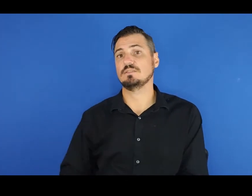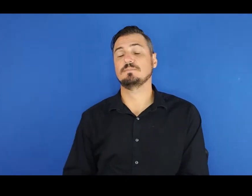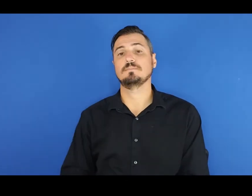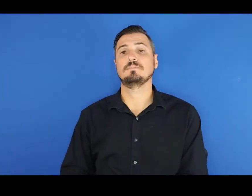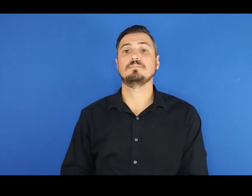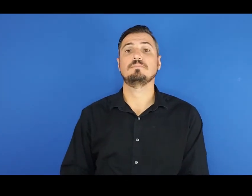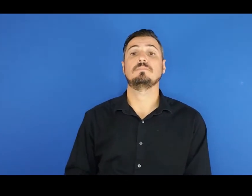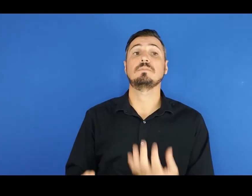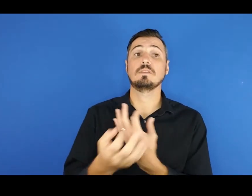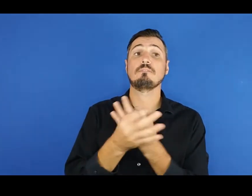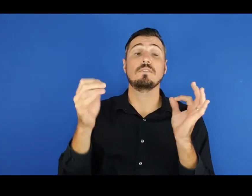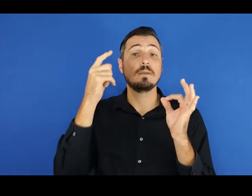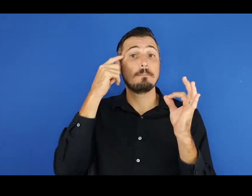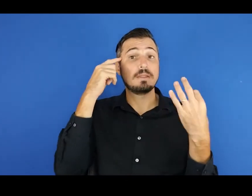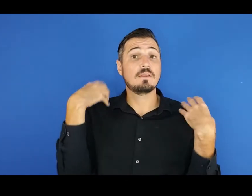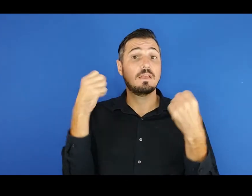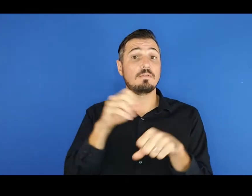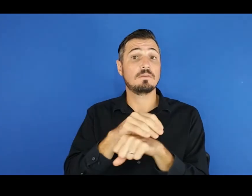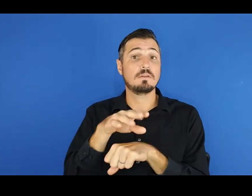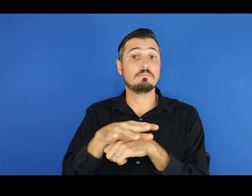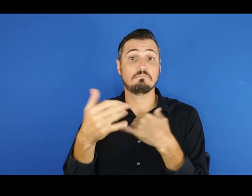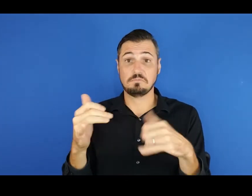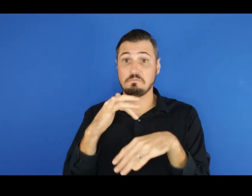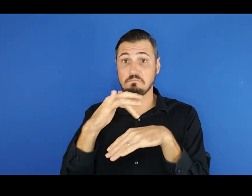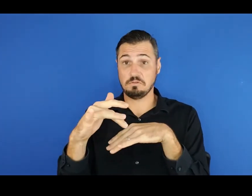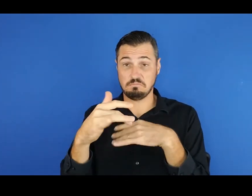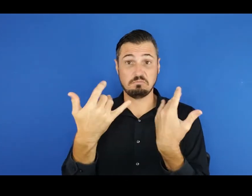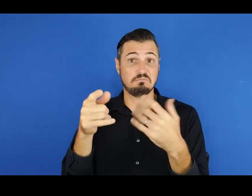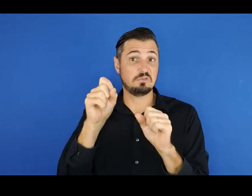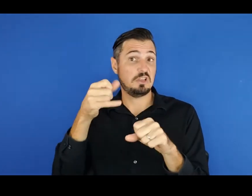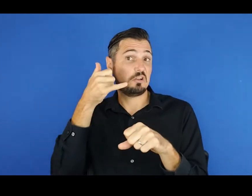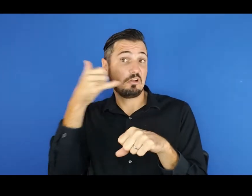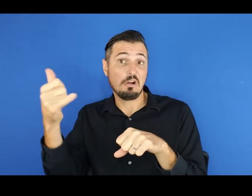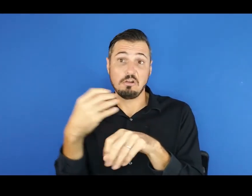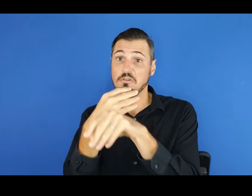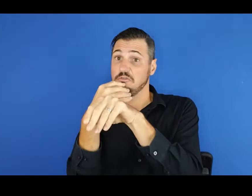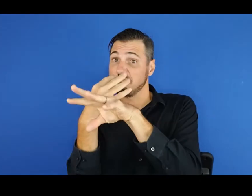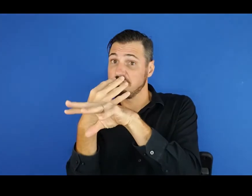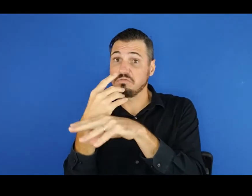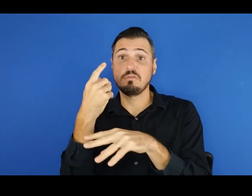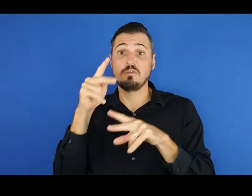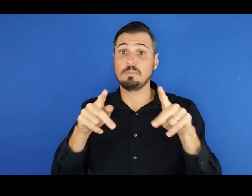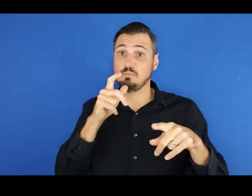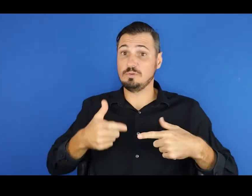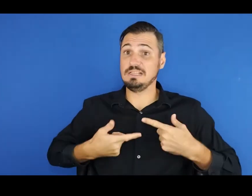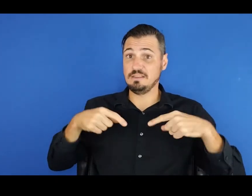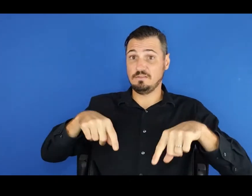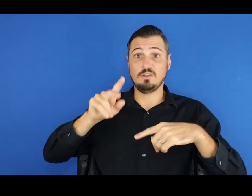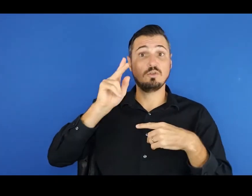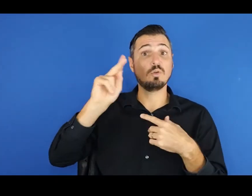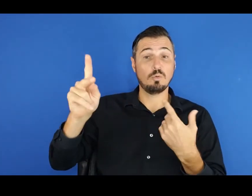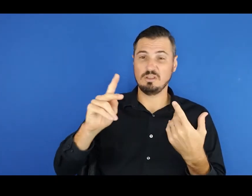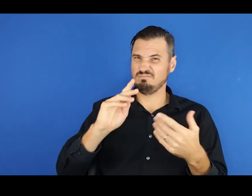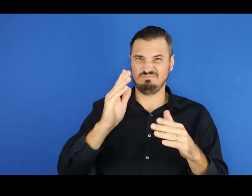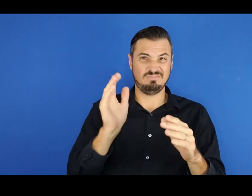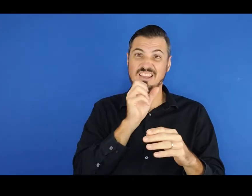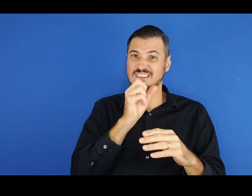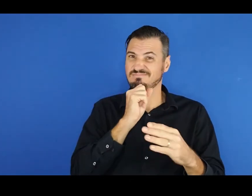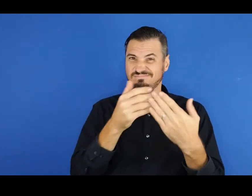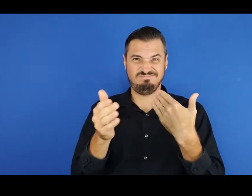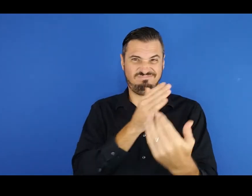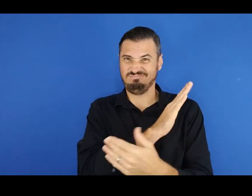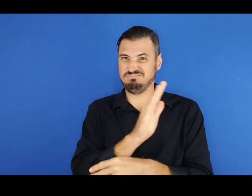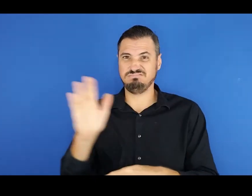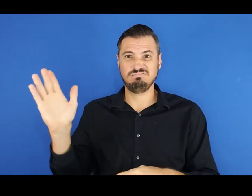Free mental health counseling is now available by phone or video conference to Kauai residents of all ages. There are 2 programs available